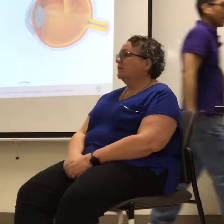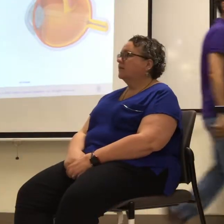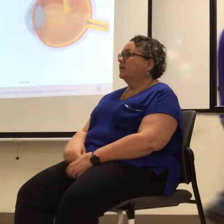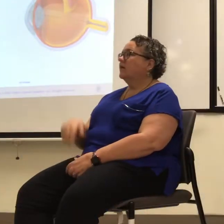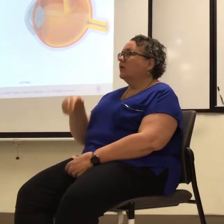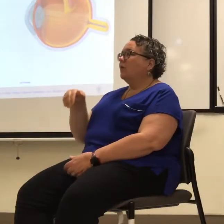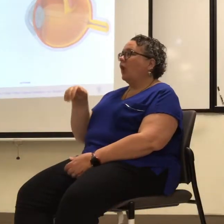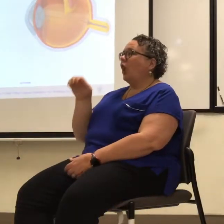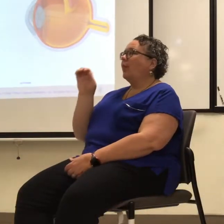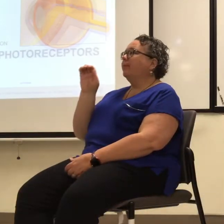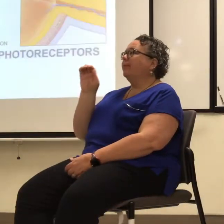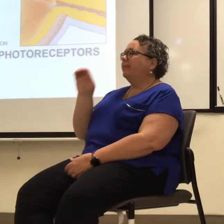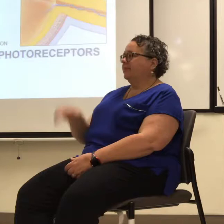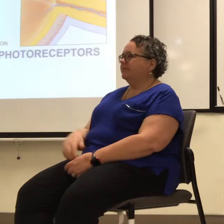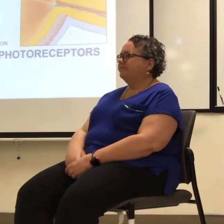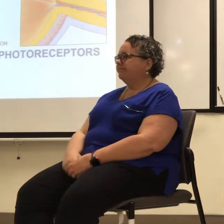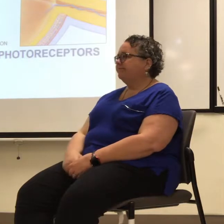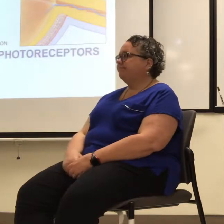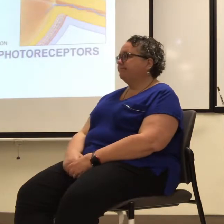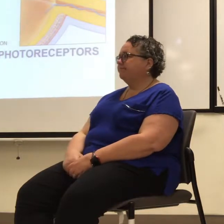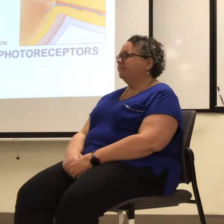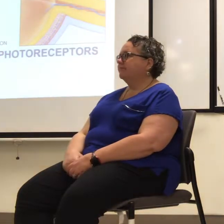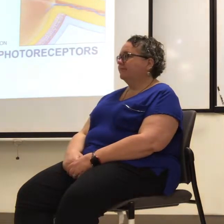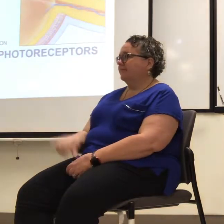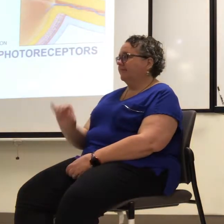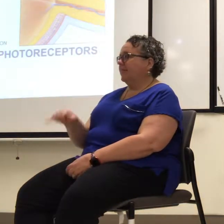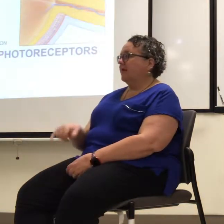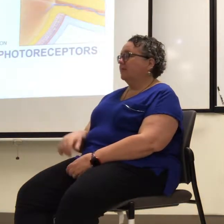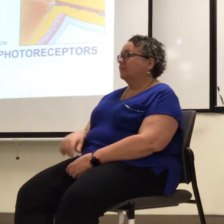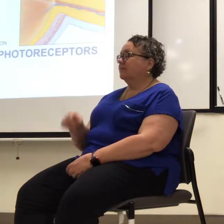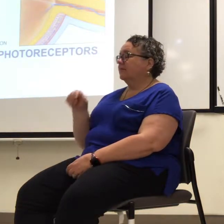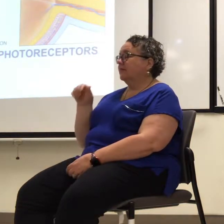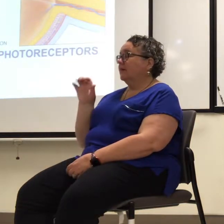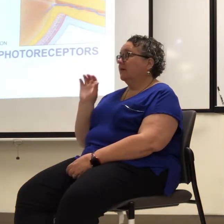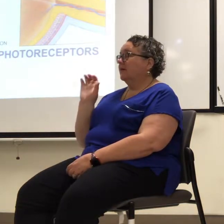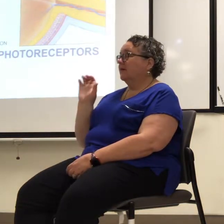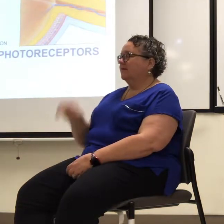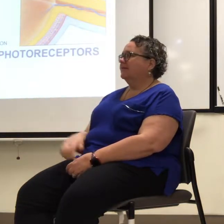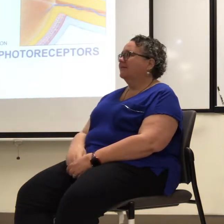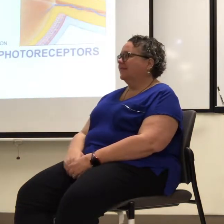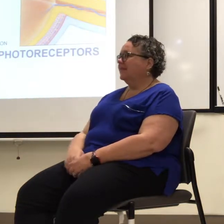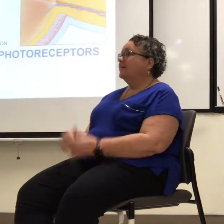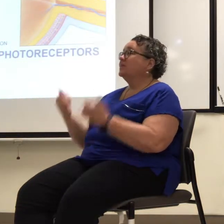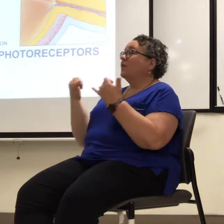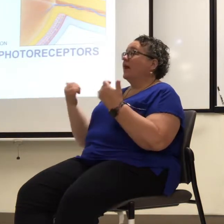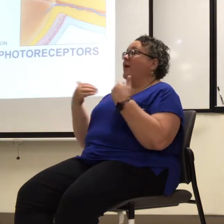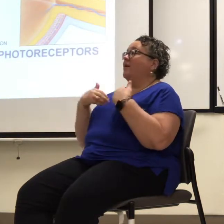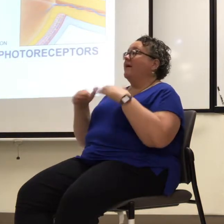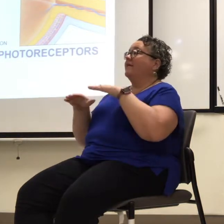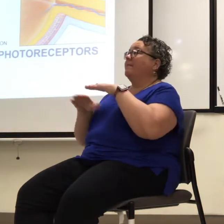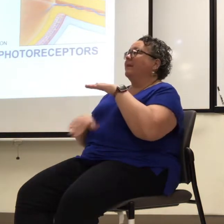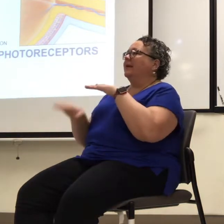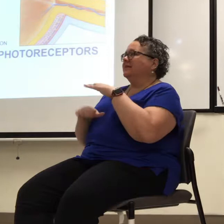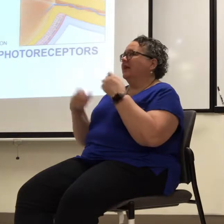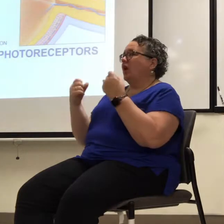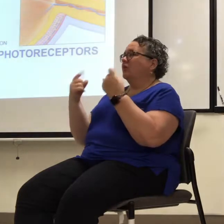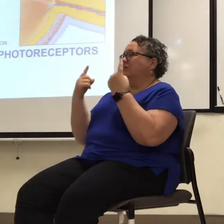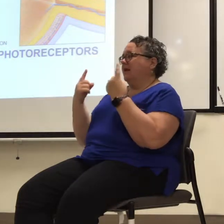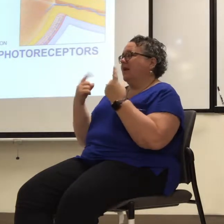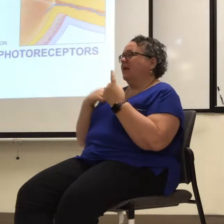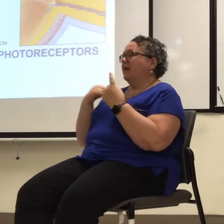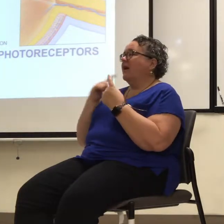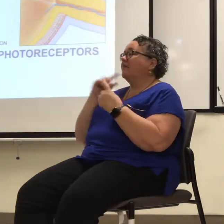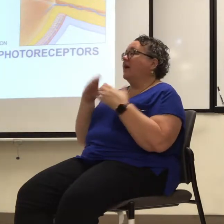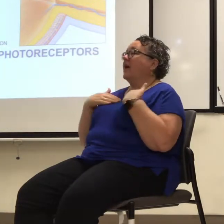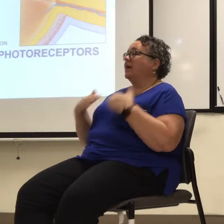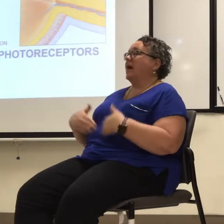there. Okay, anyways, moving on. All right, so now we kind of have a basic understanding of the anatomy of the eye. Let's